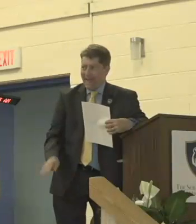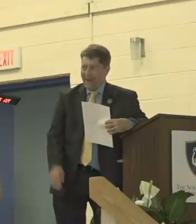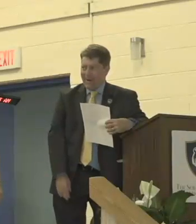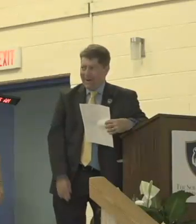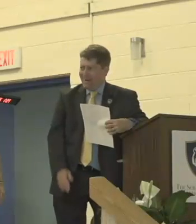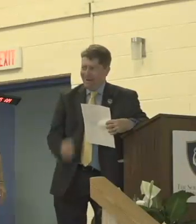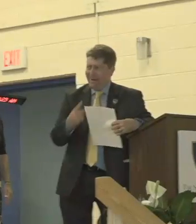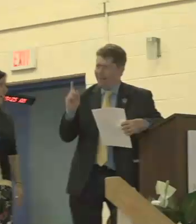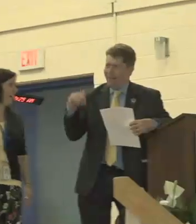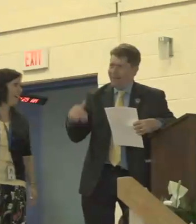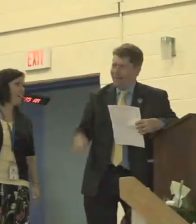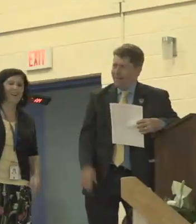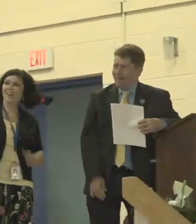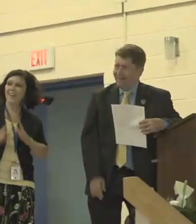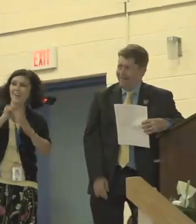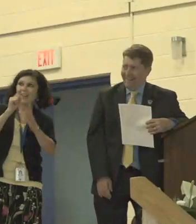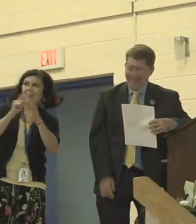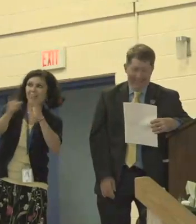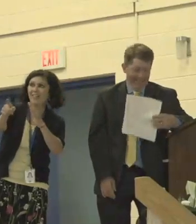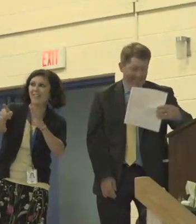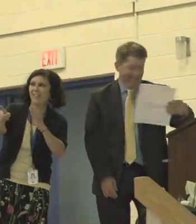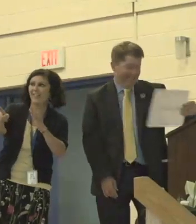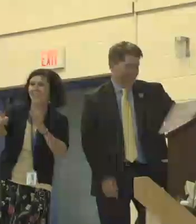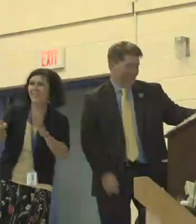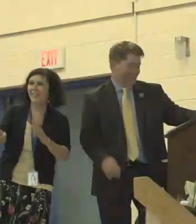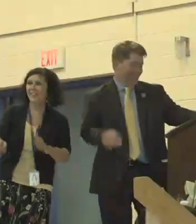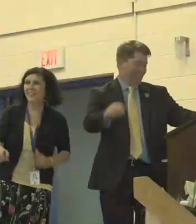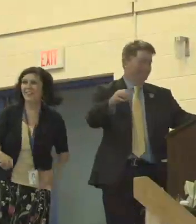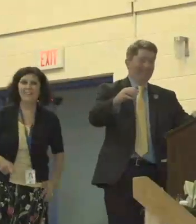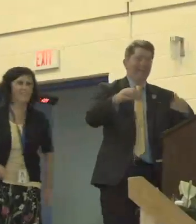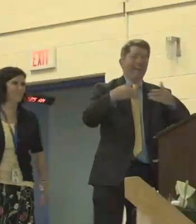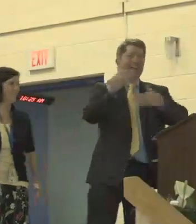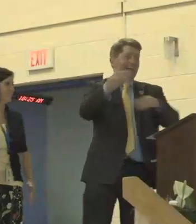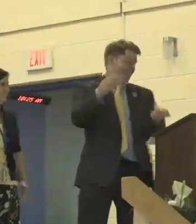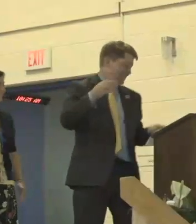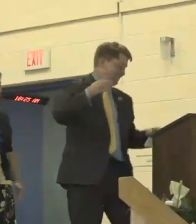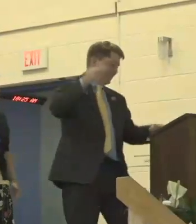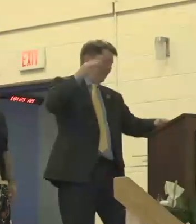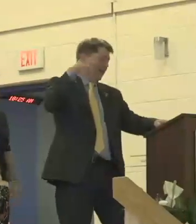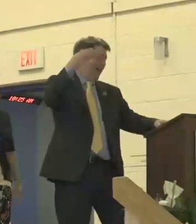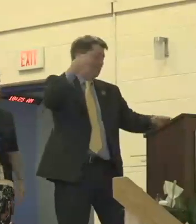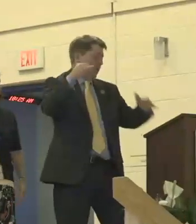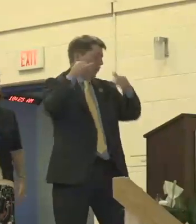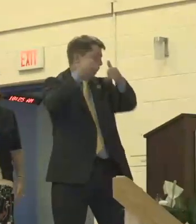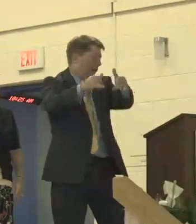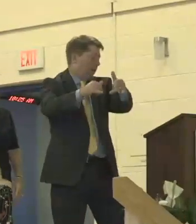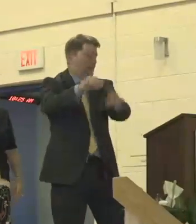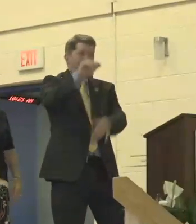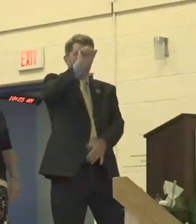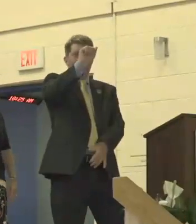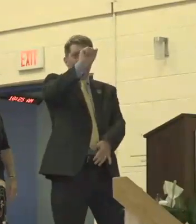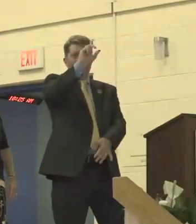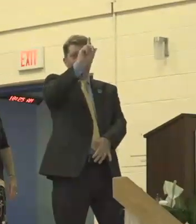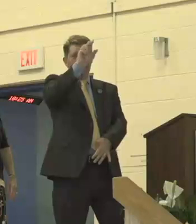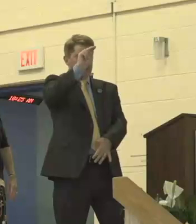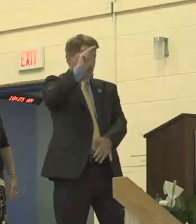It's okay. You have to wait. Yours isn't yet. All right, so the next award goes